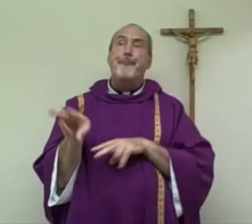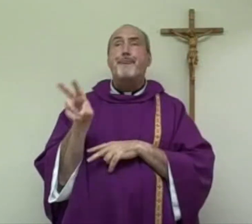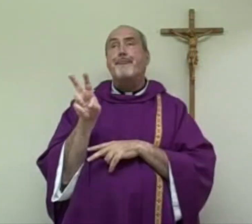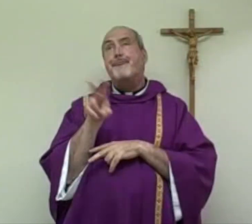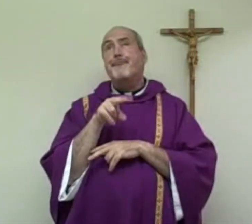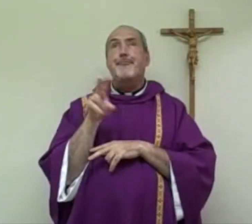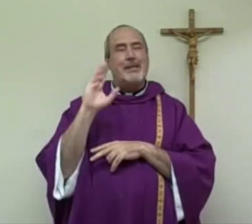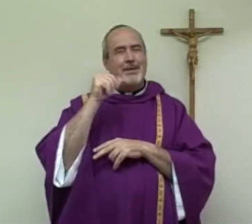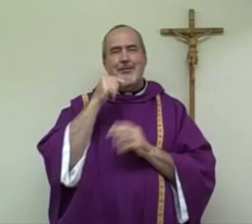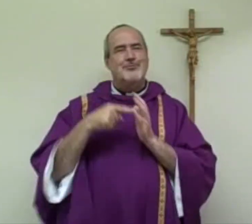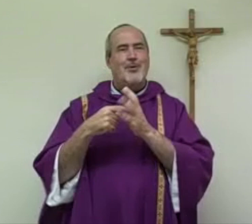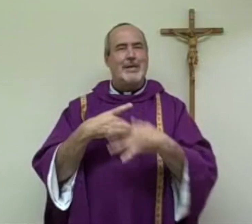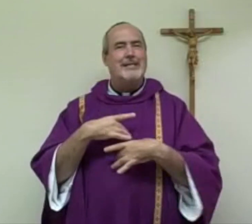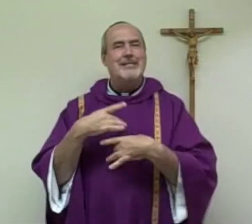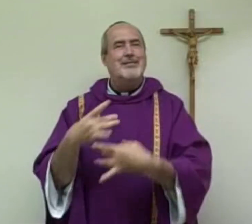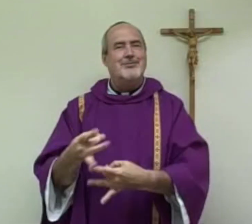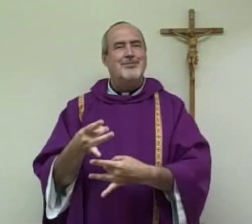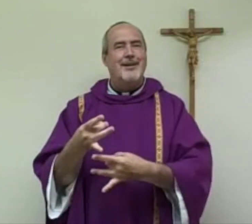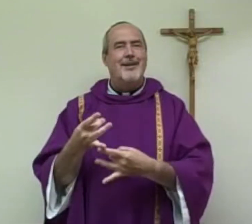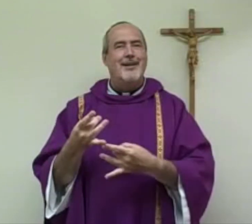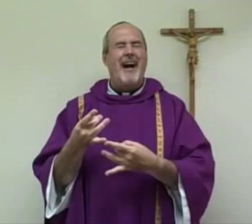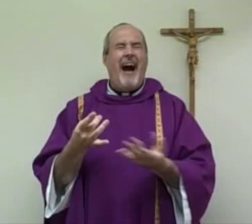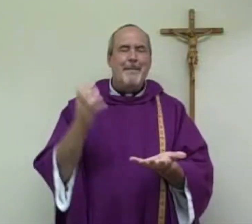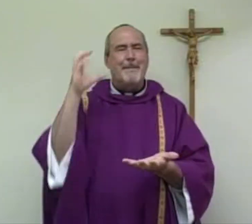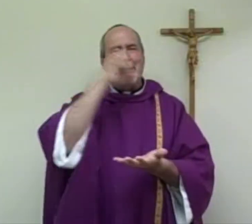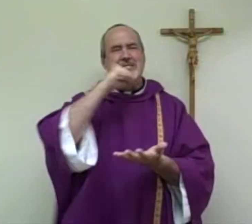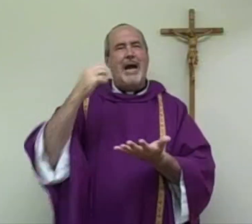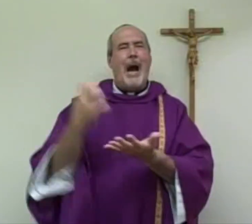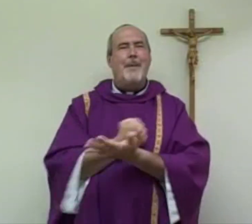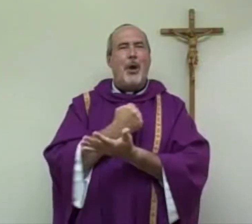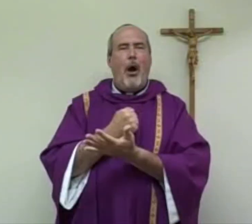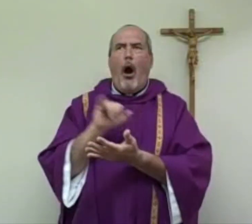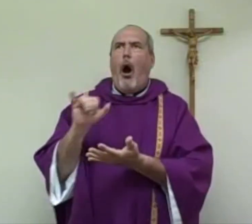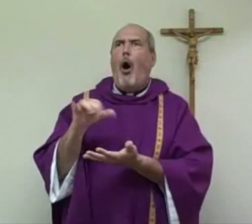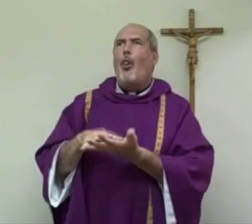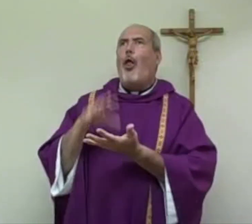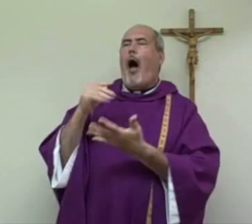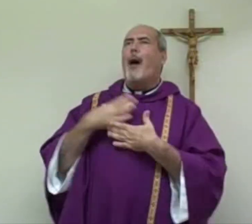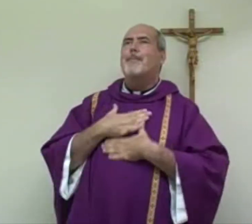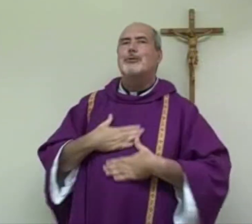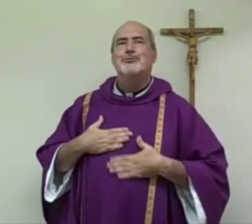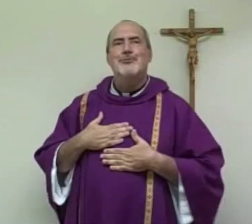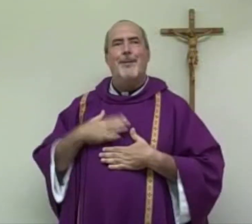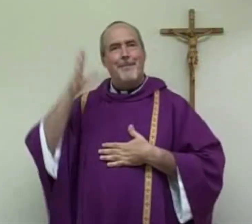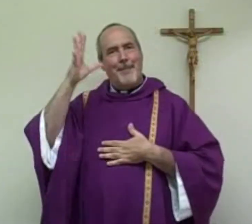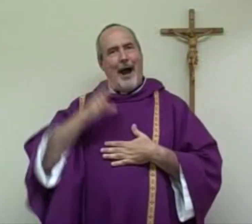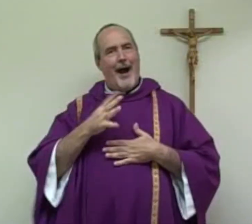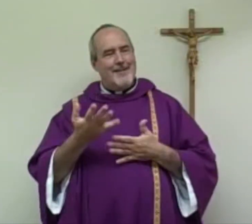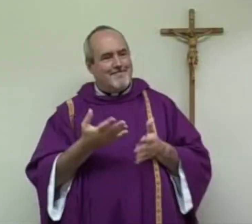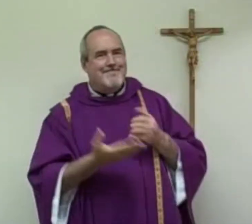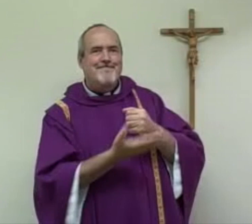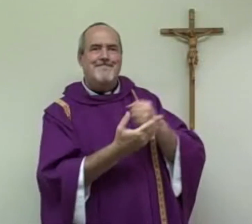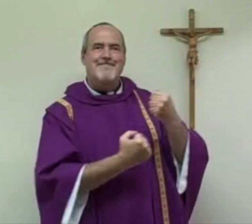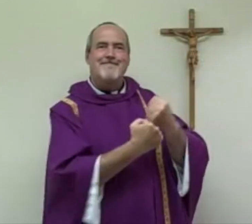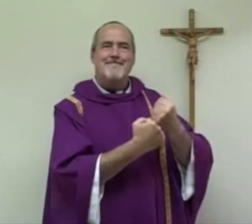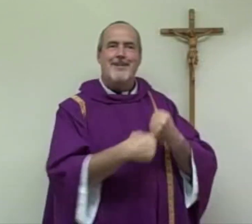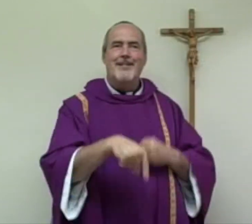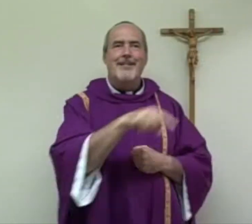of the kids in high school just really weren't interested in anything he had to say. And they really missed that opportunity of how